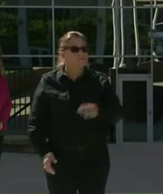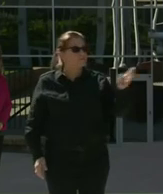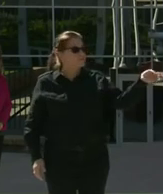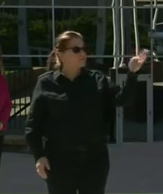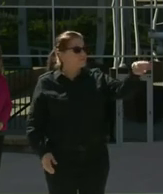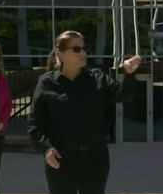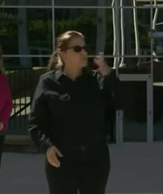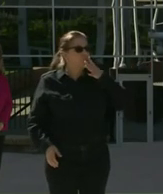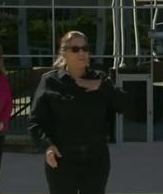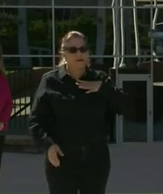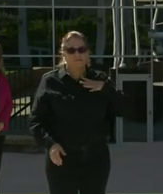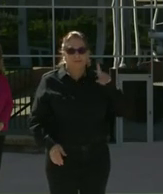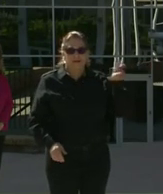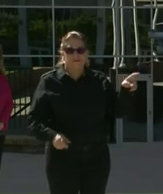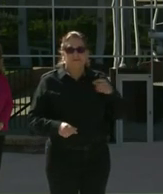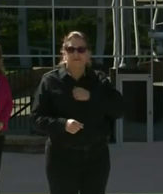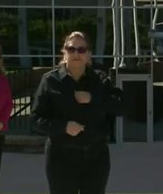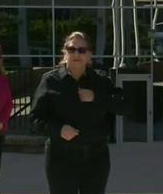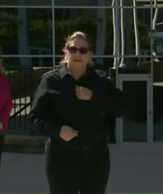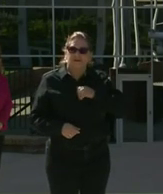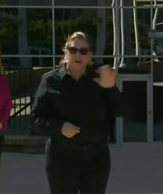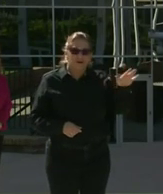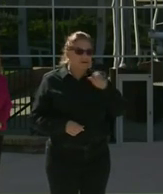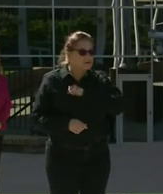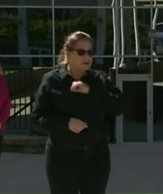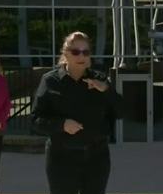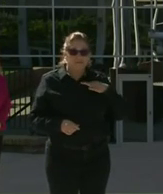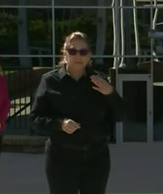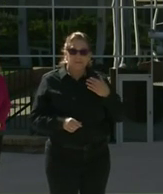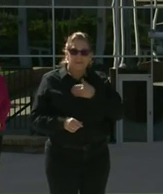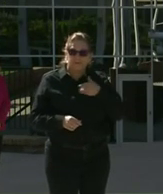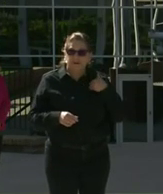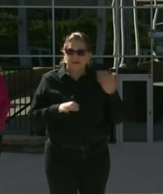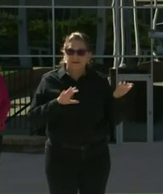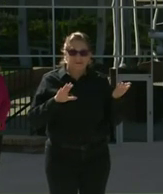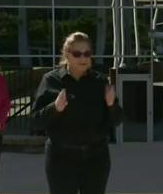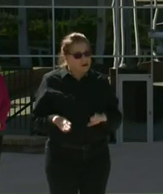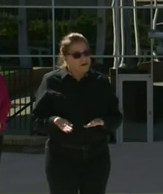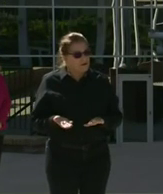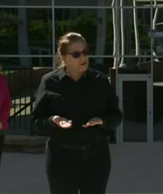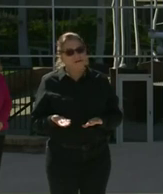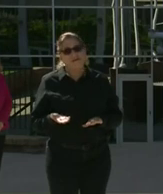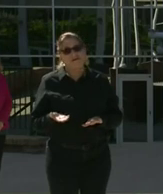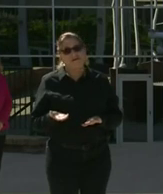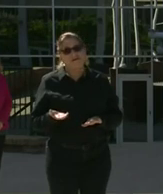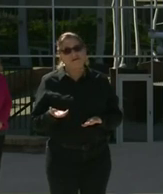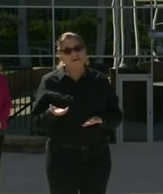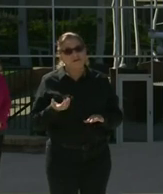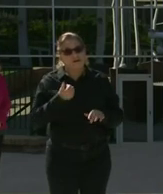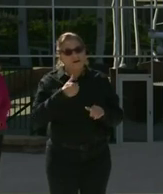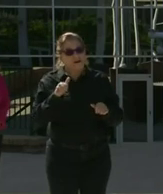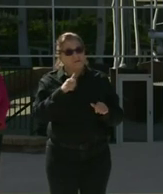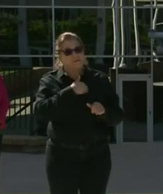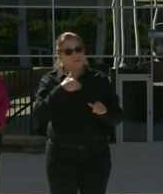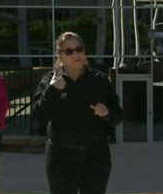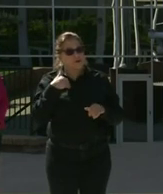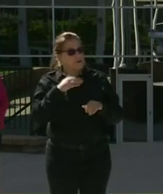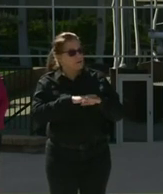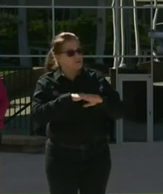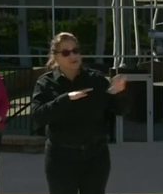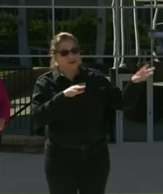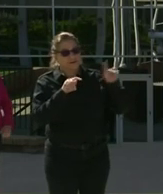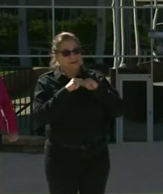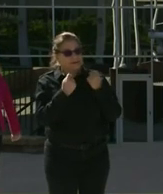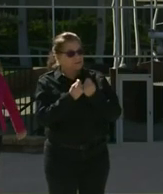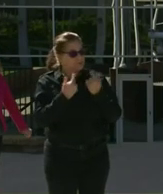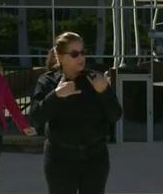loss of your staff member. Are you able to provide any updates about your team, whether other members are quarantined? Yes, we